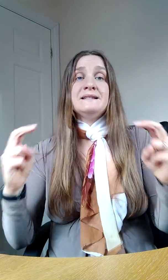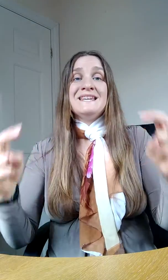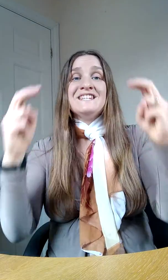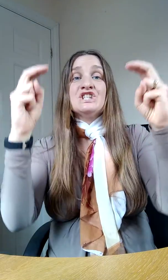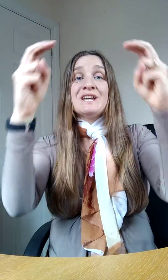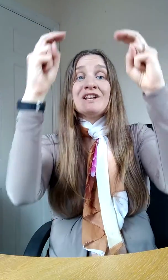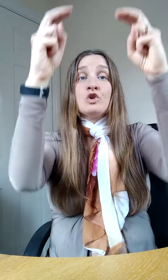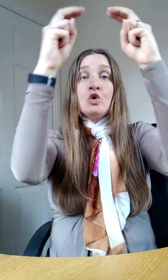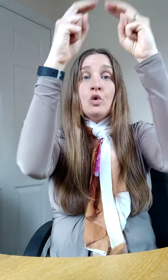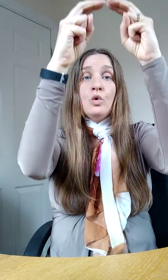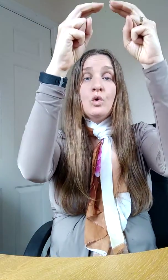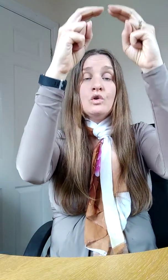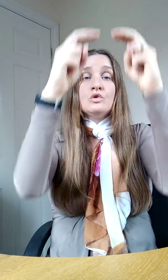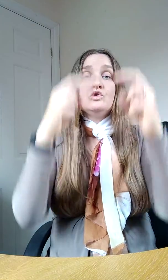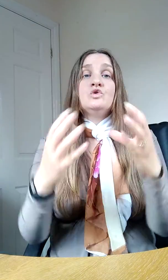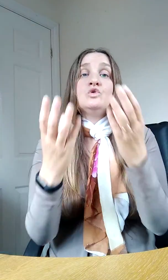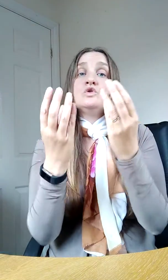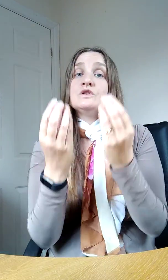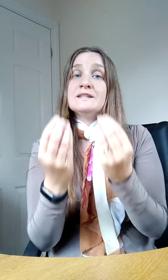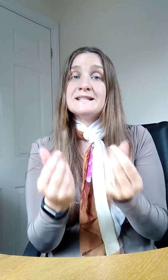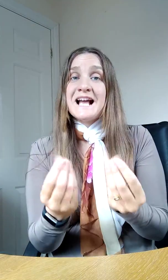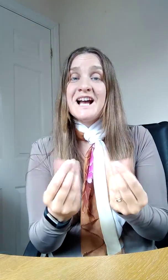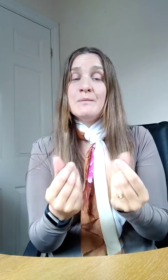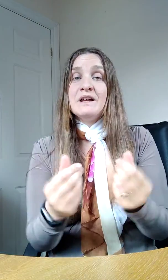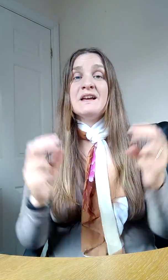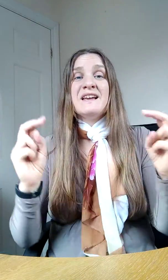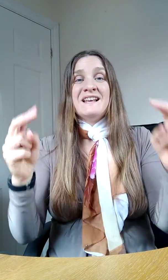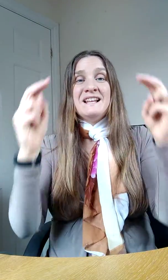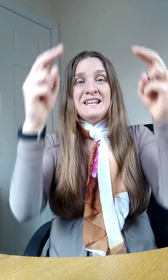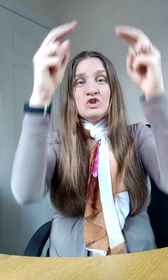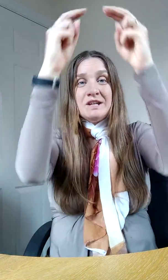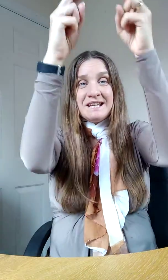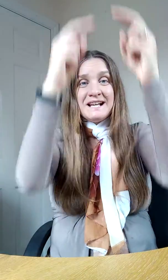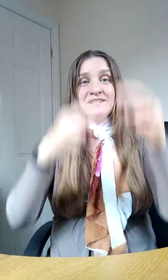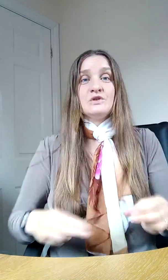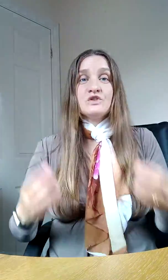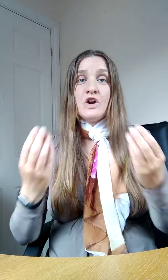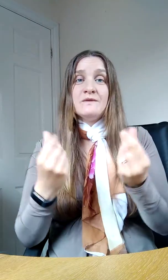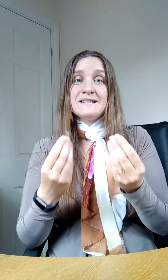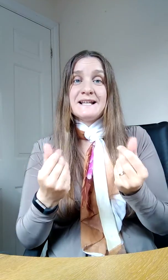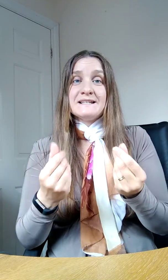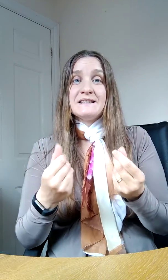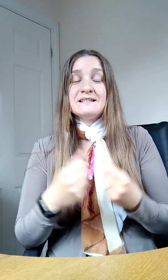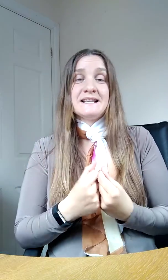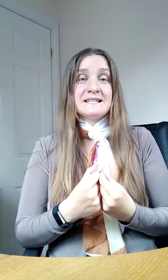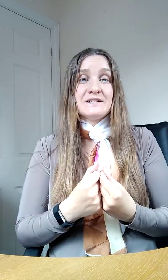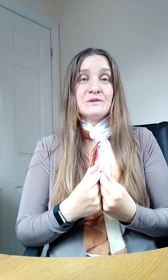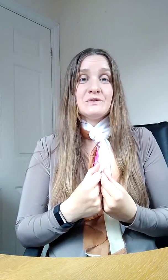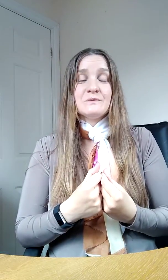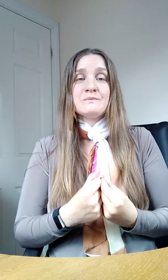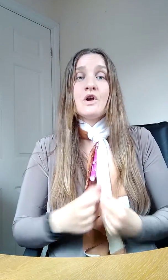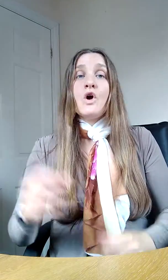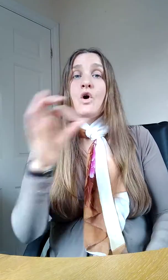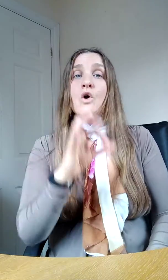des châteaux de sable. Literally castles of sand, sand castles.